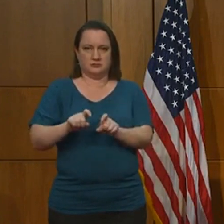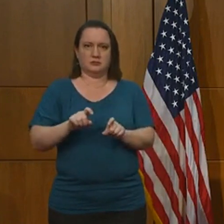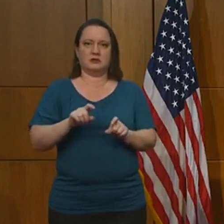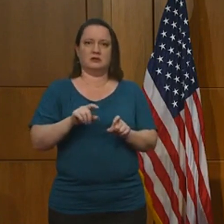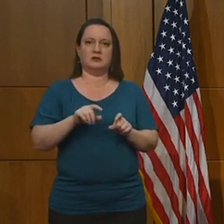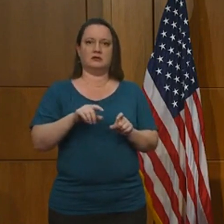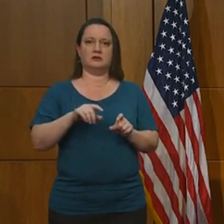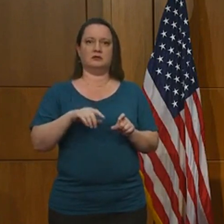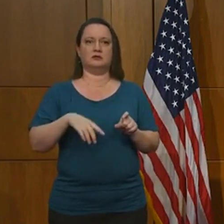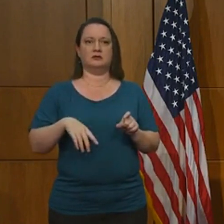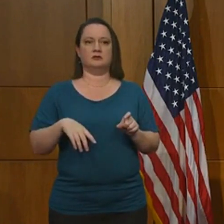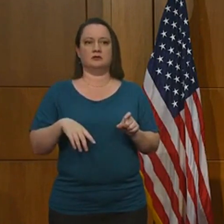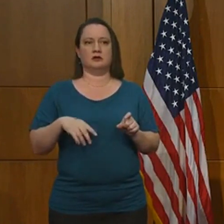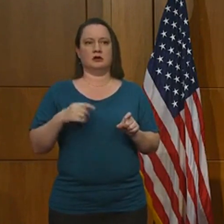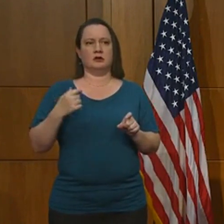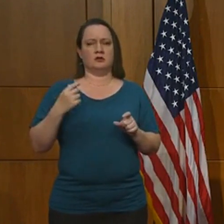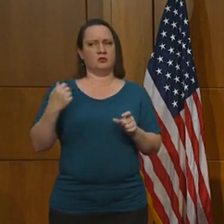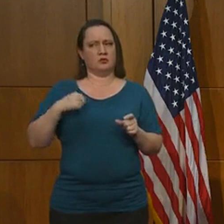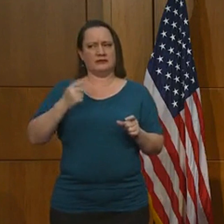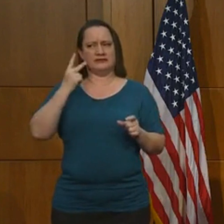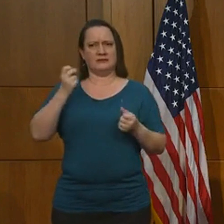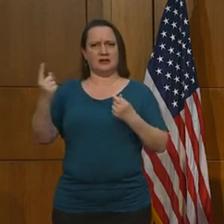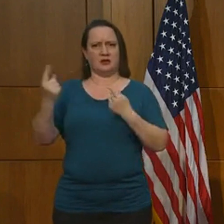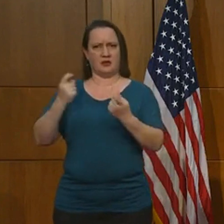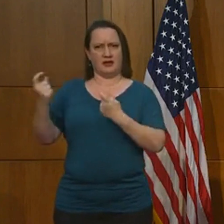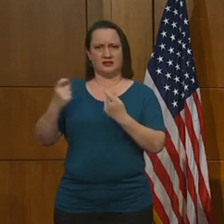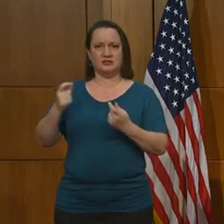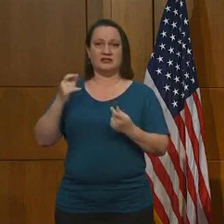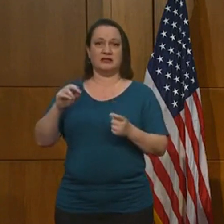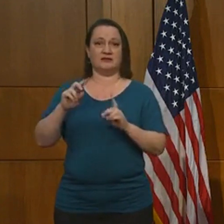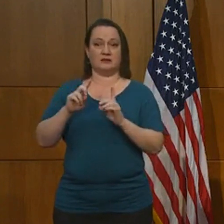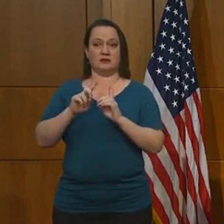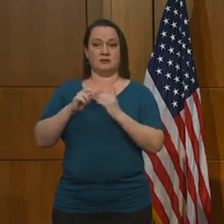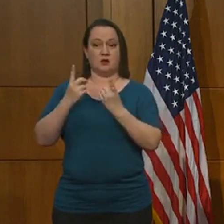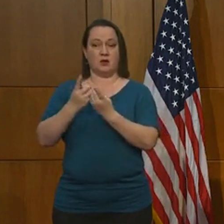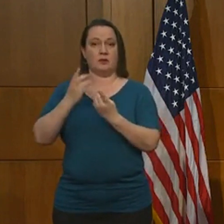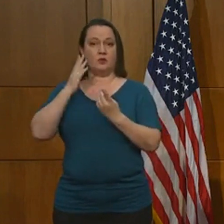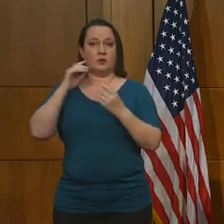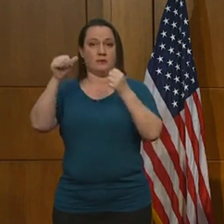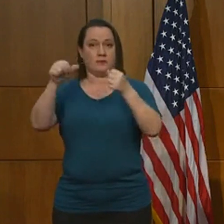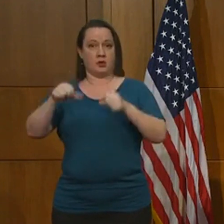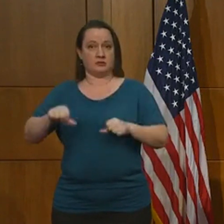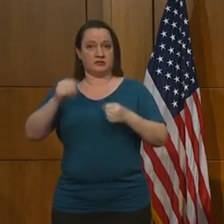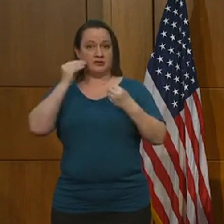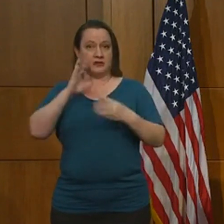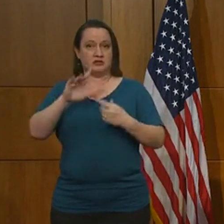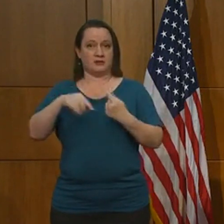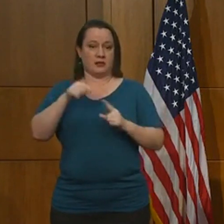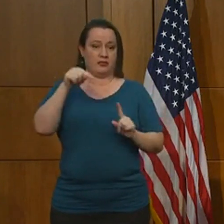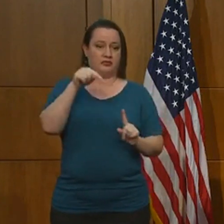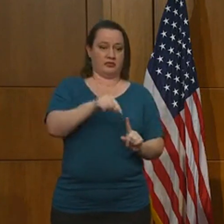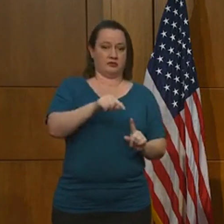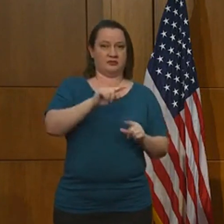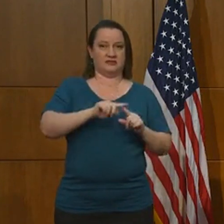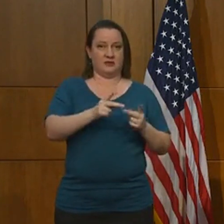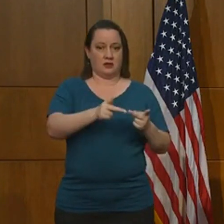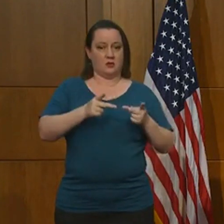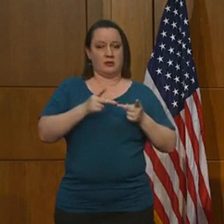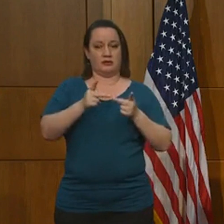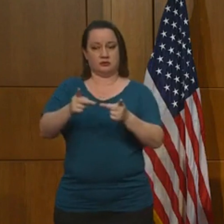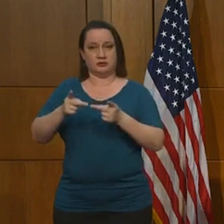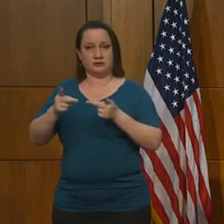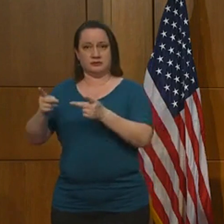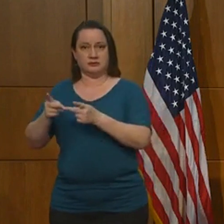to whether the department's going to be posting the information about that as far as how many